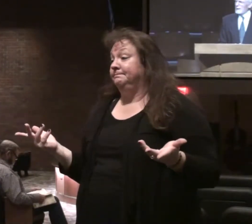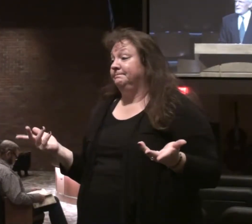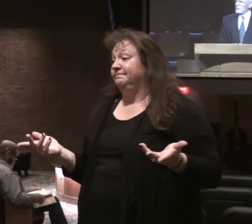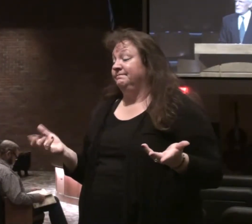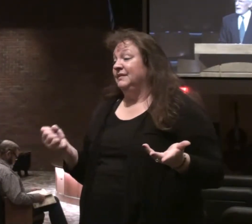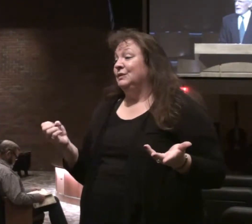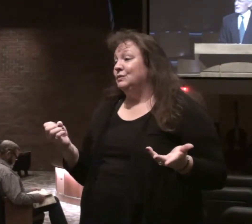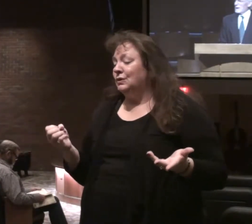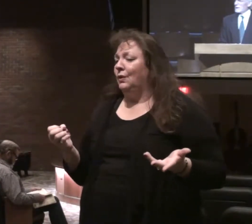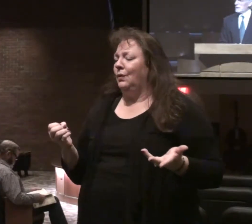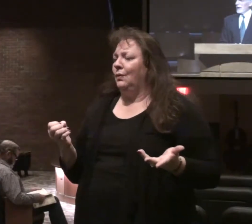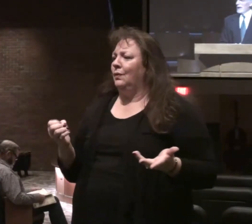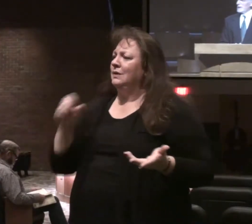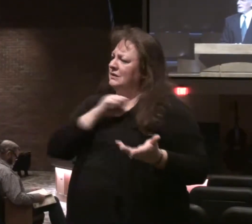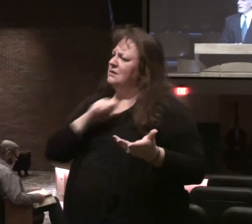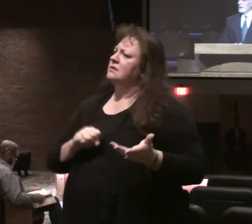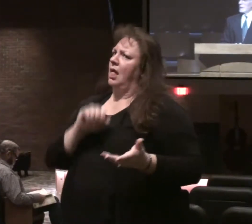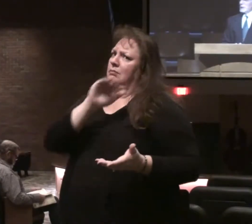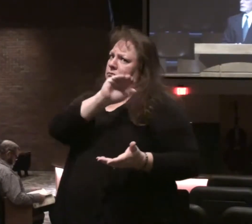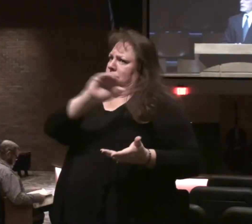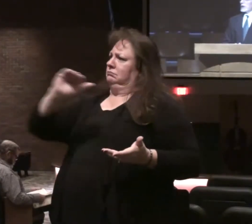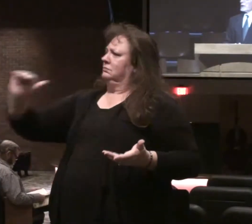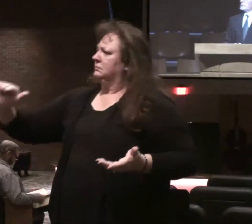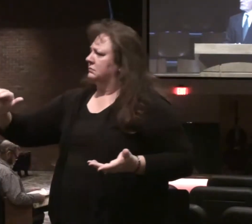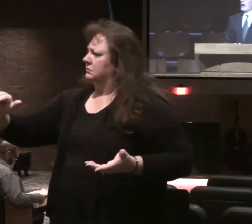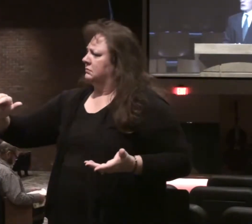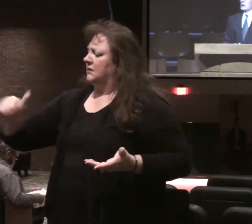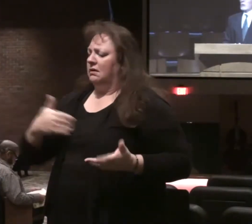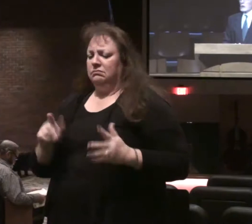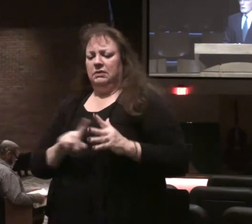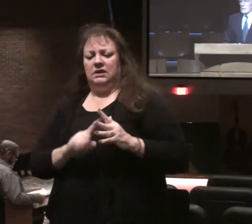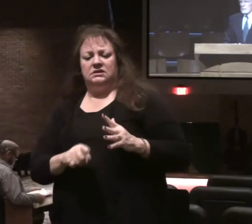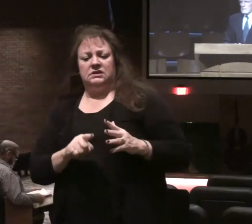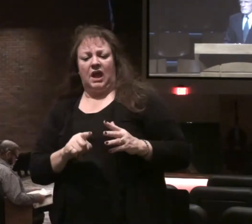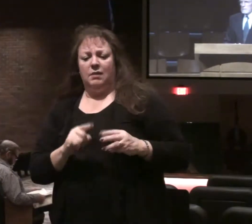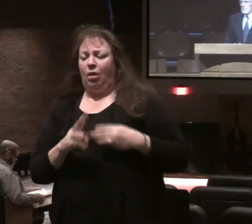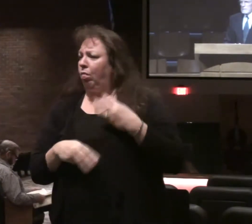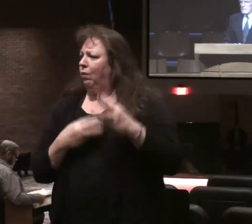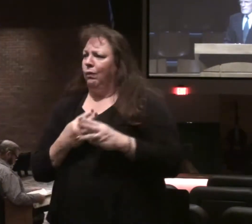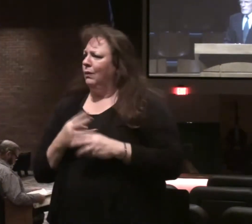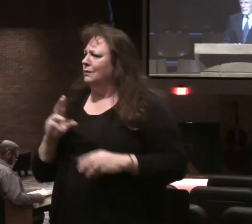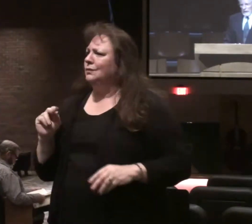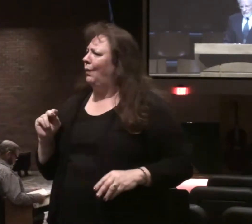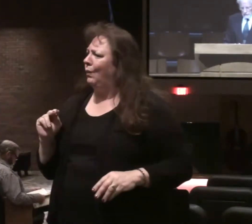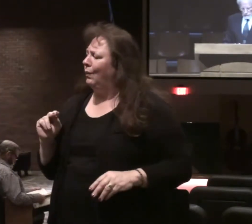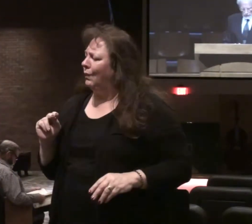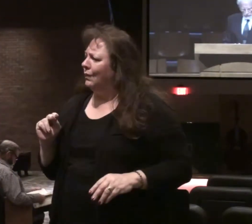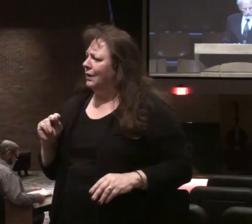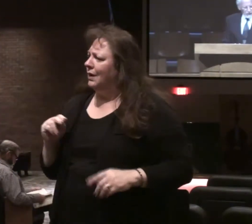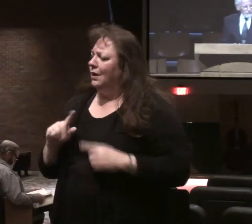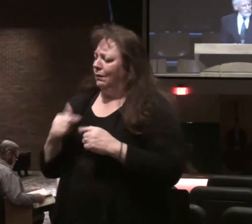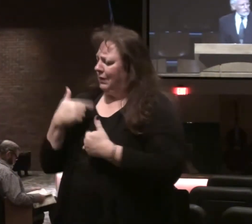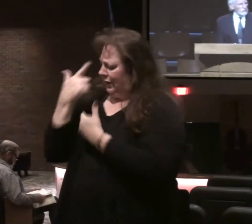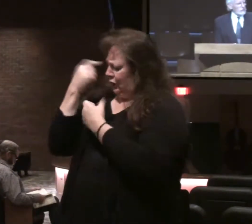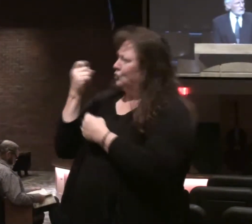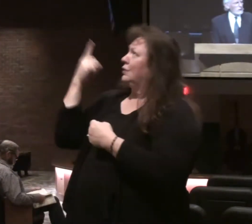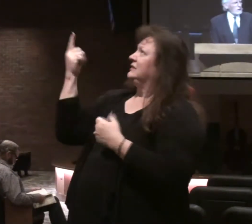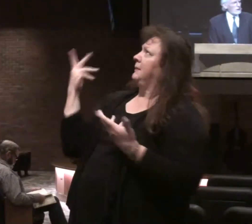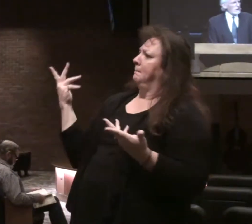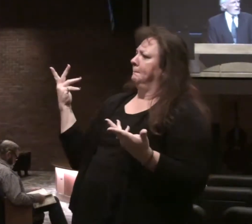So he's reminded us of that. We don't escape the fallen world when we come to trust